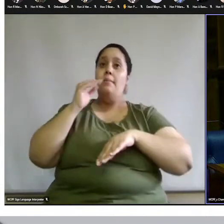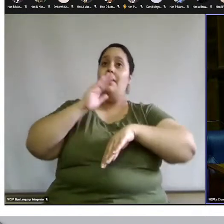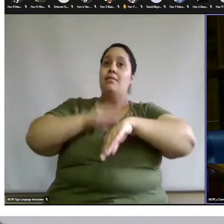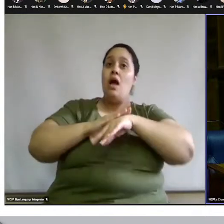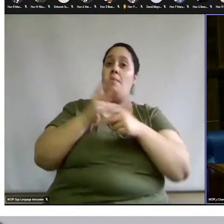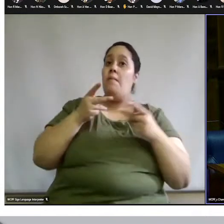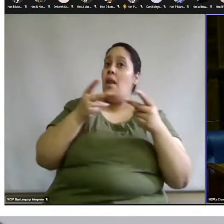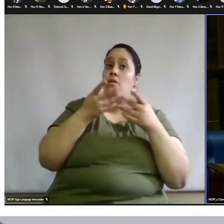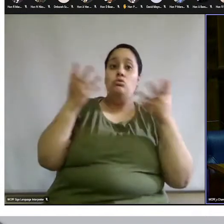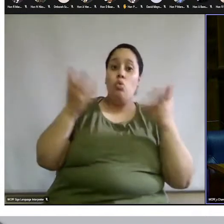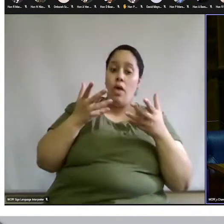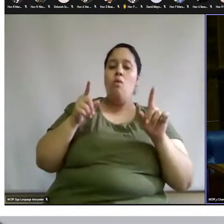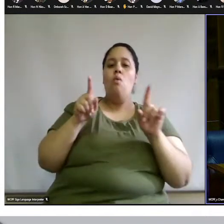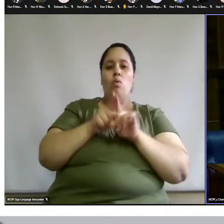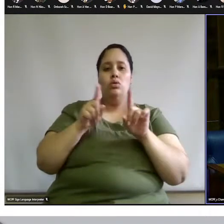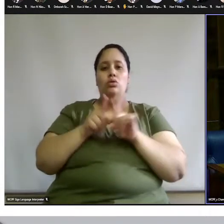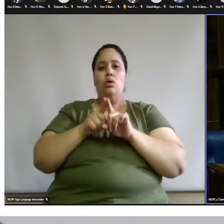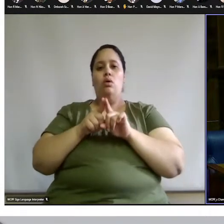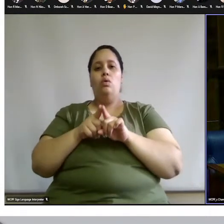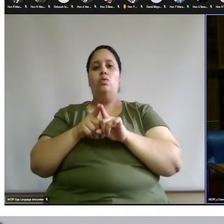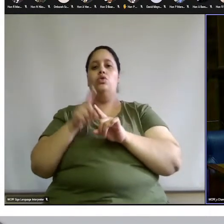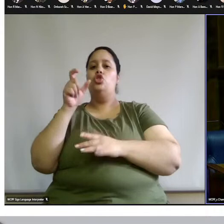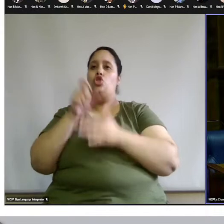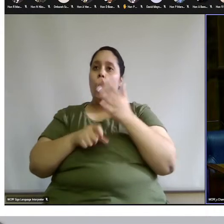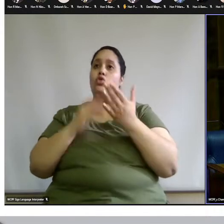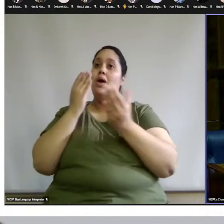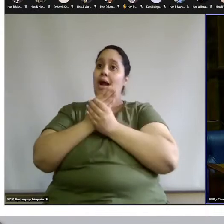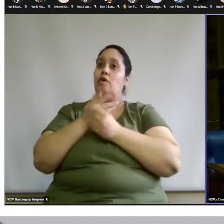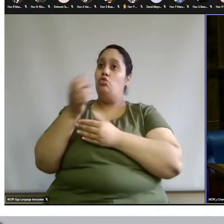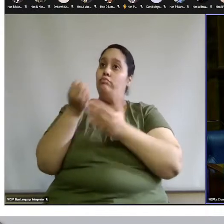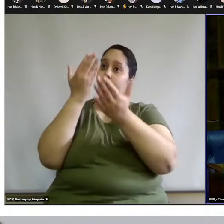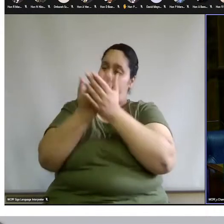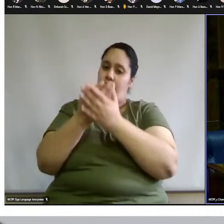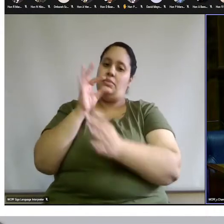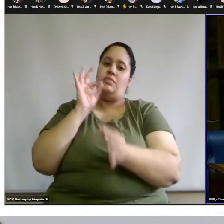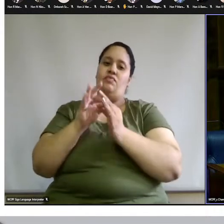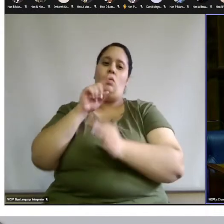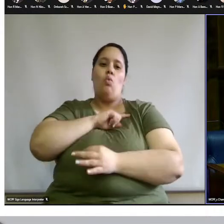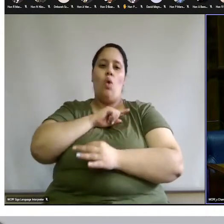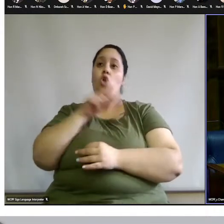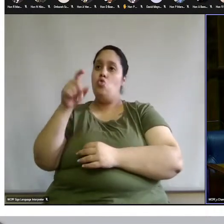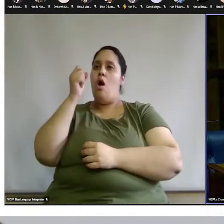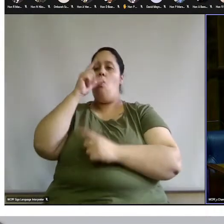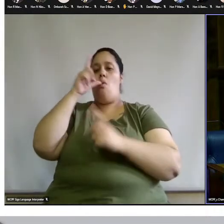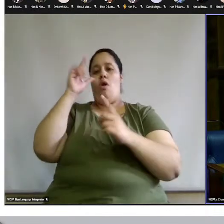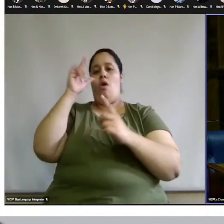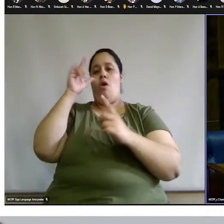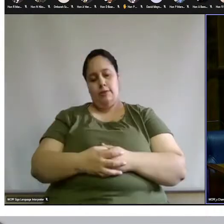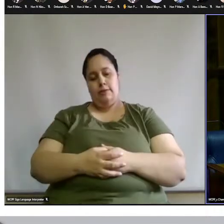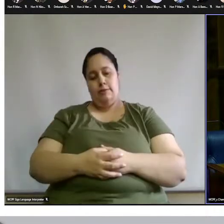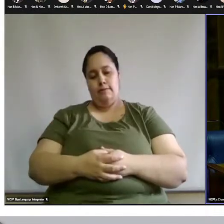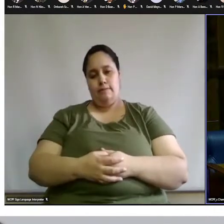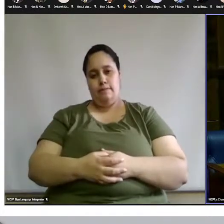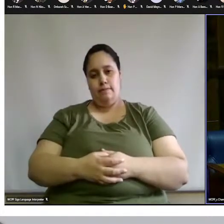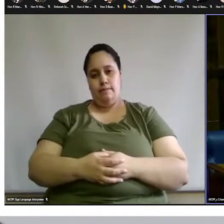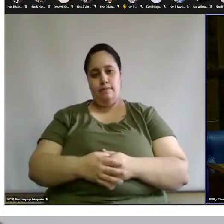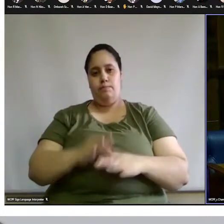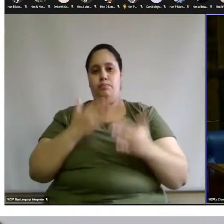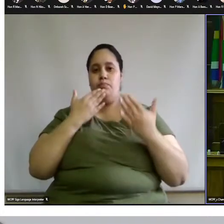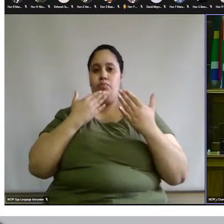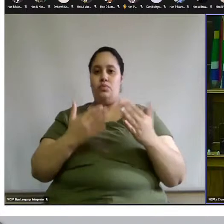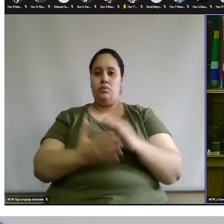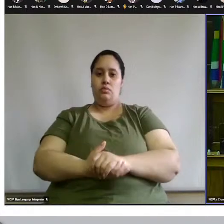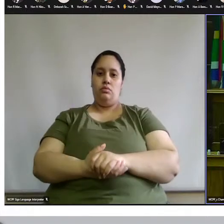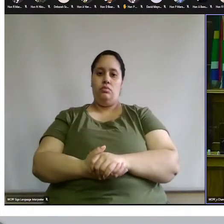at the same time, the charges that you have laid specifically because you are aware of this illegal activity. Baie dankie, Speaker.